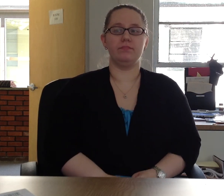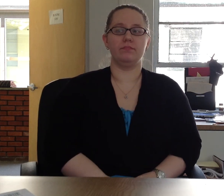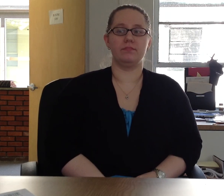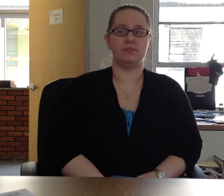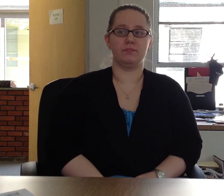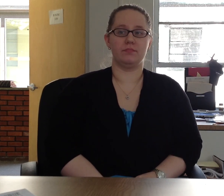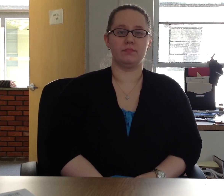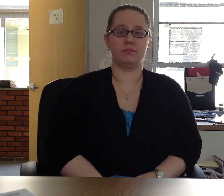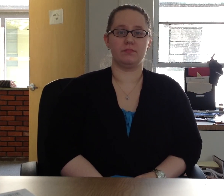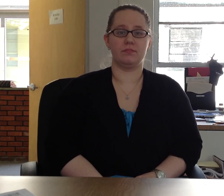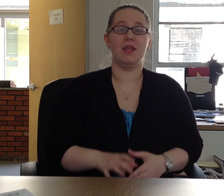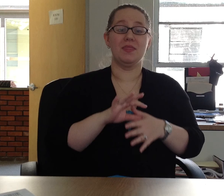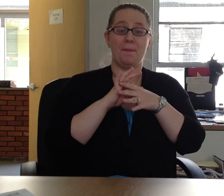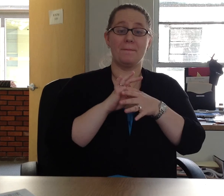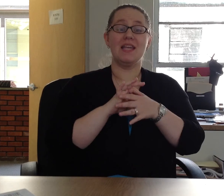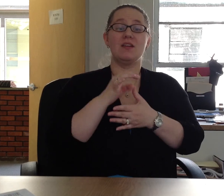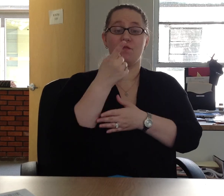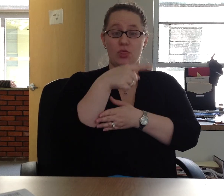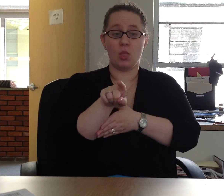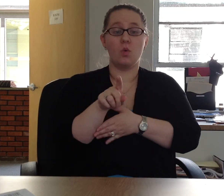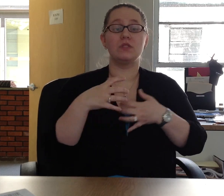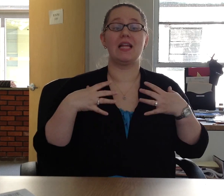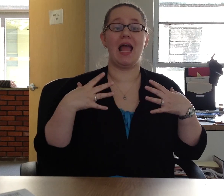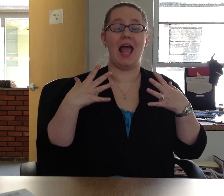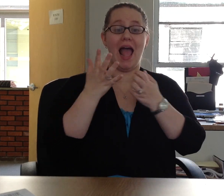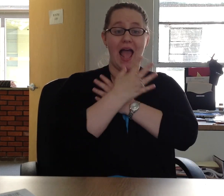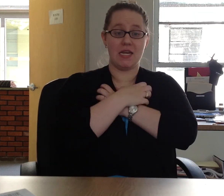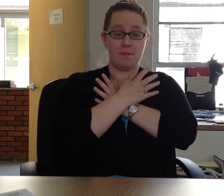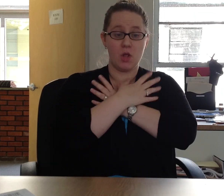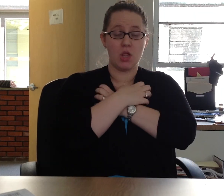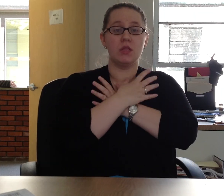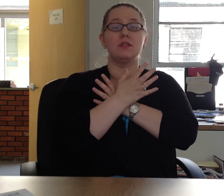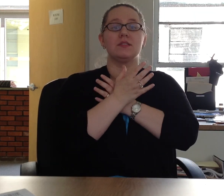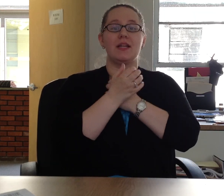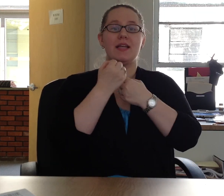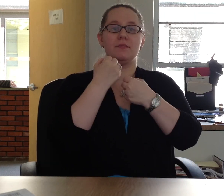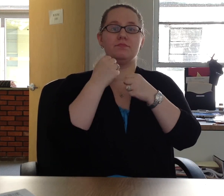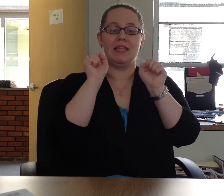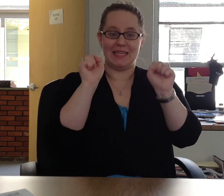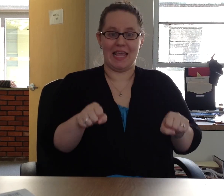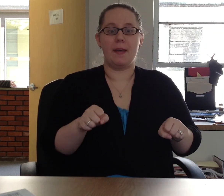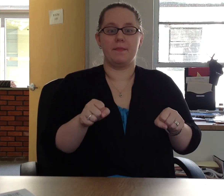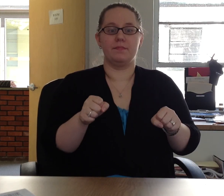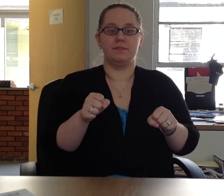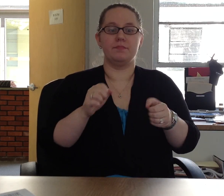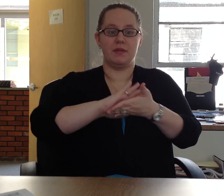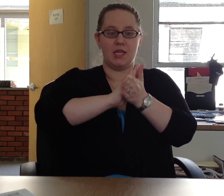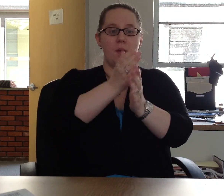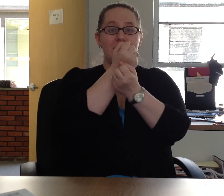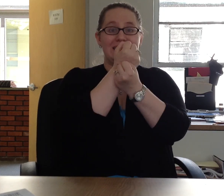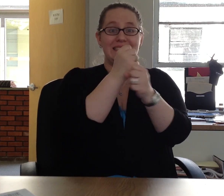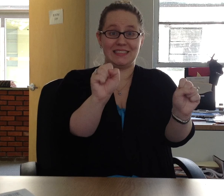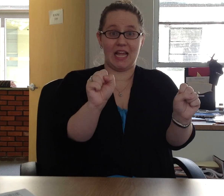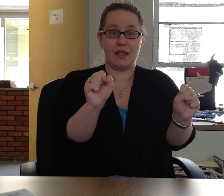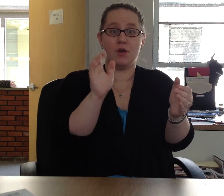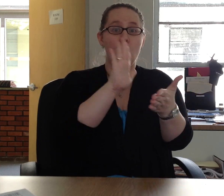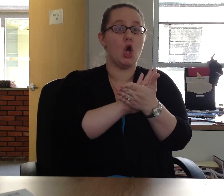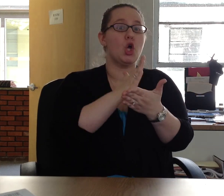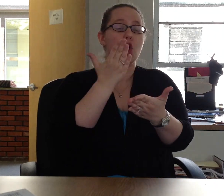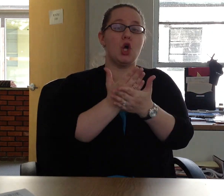The meat of these animals can be made safe by cooking them thoroughly to 155 degrees Fahrenheit.